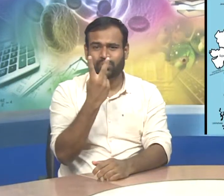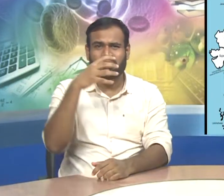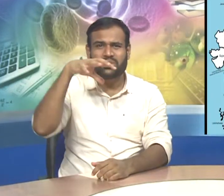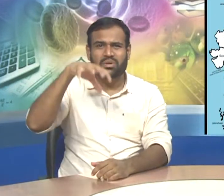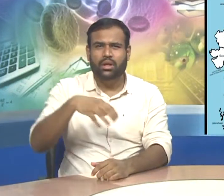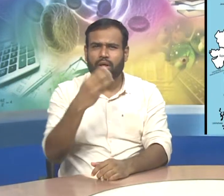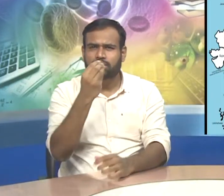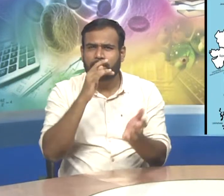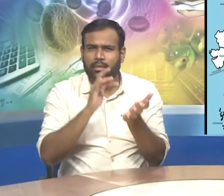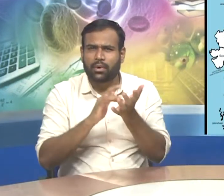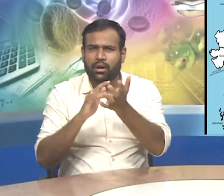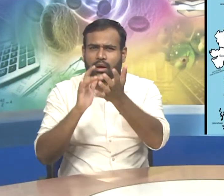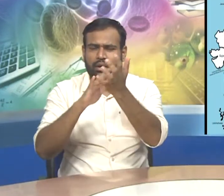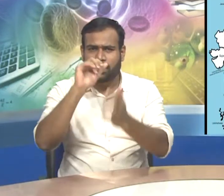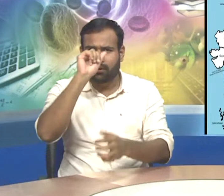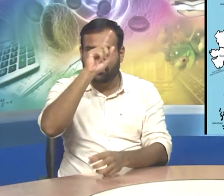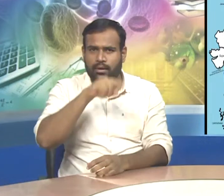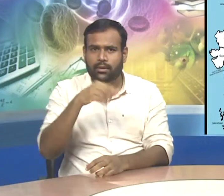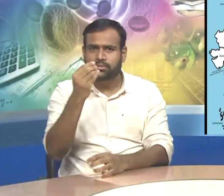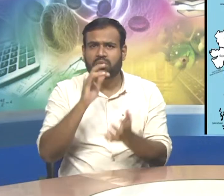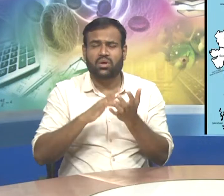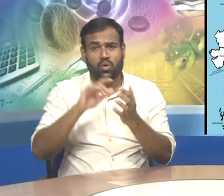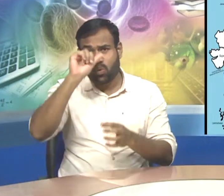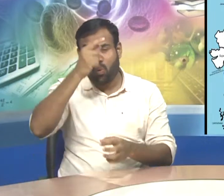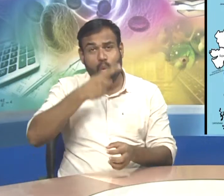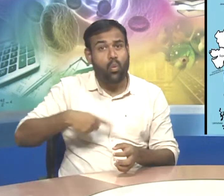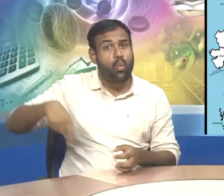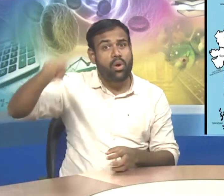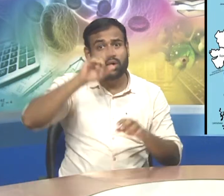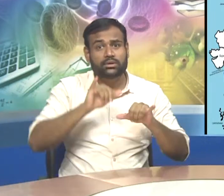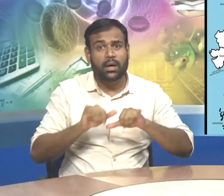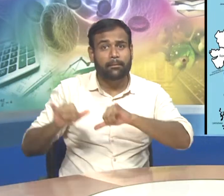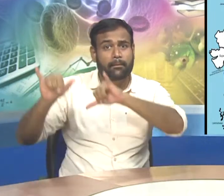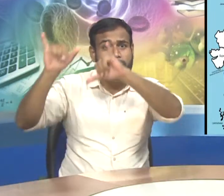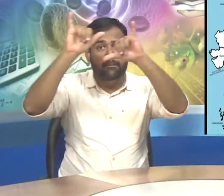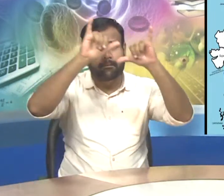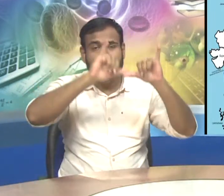Let us now see the bicameral legislature.